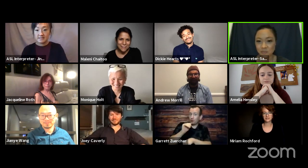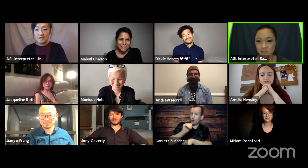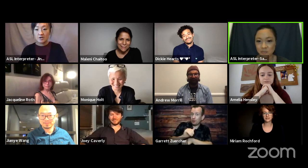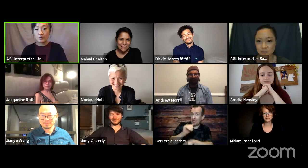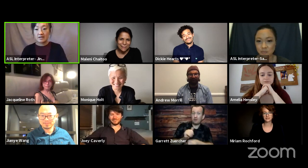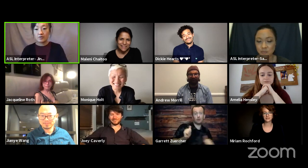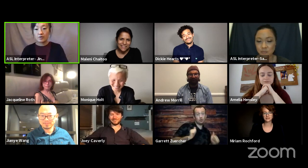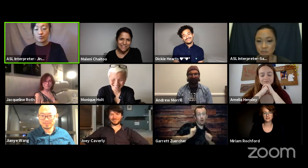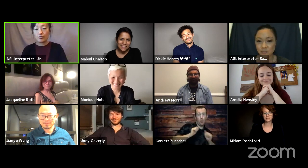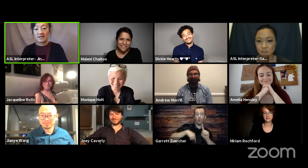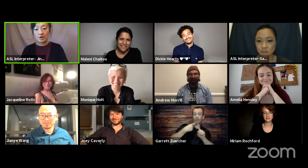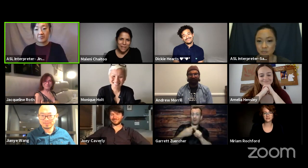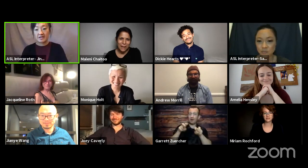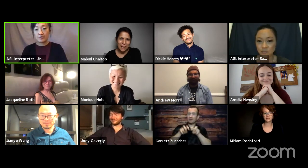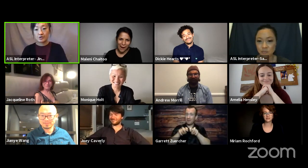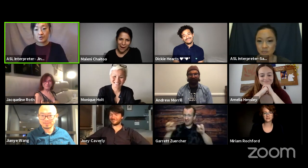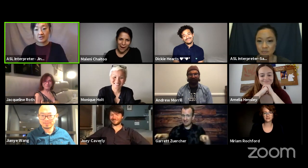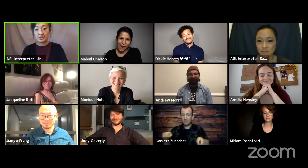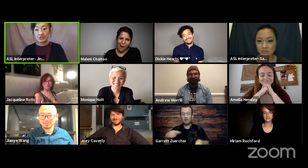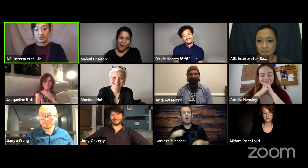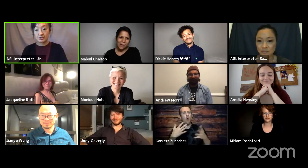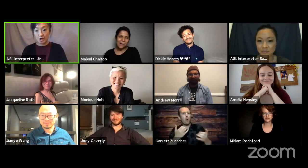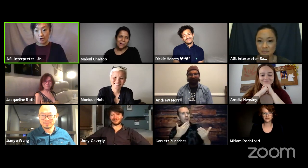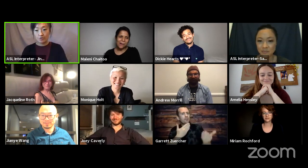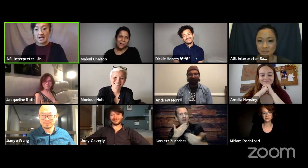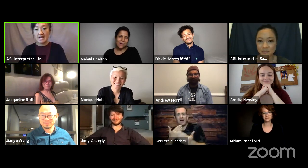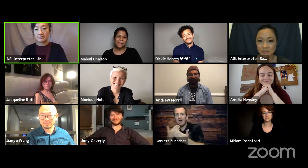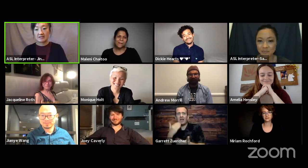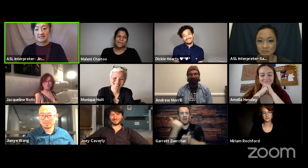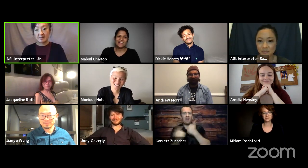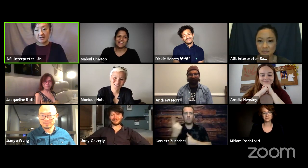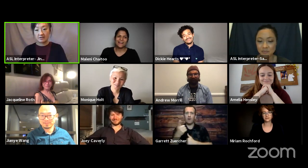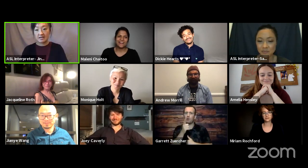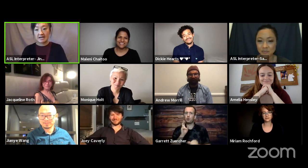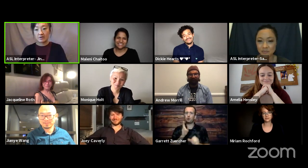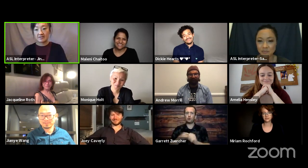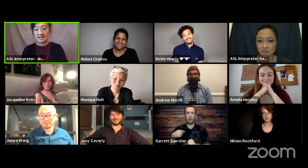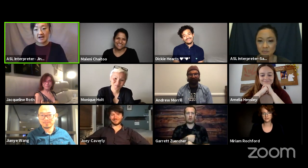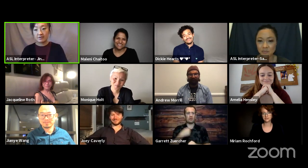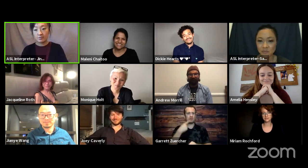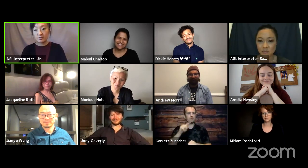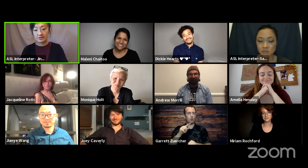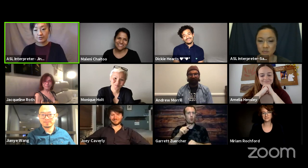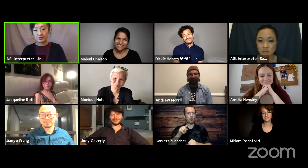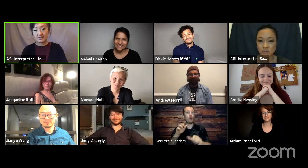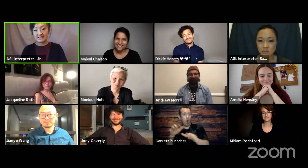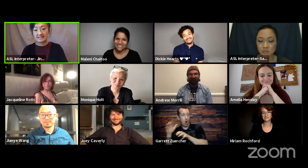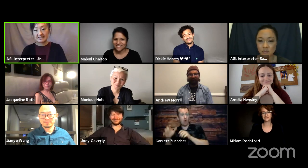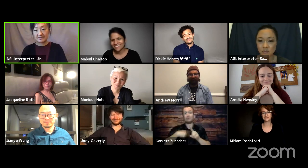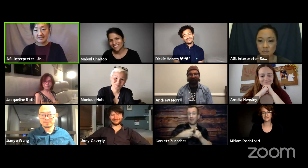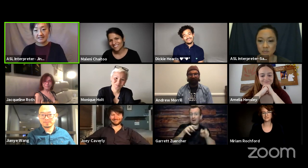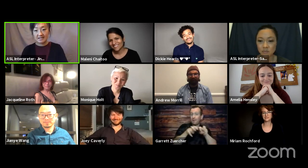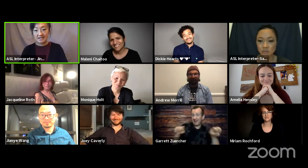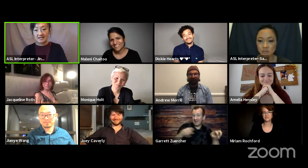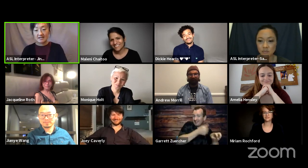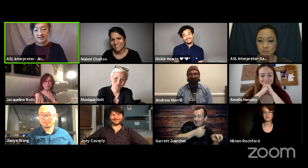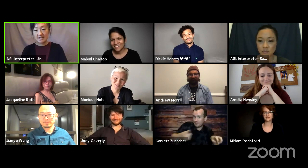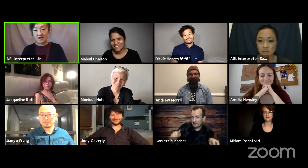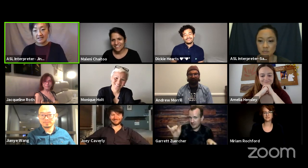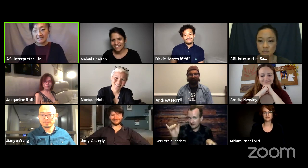And we really hope that you enjoy the show as well as the panel. And I want to thank everyone who joined us this evening, the audience